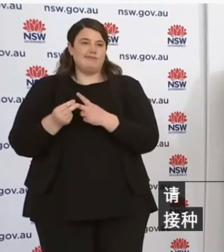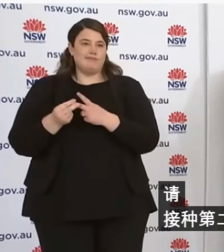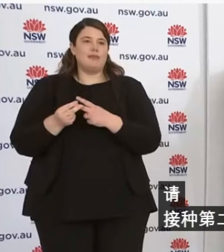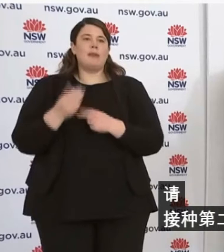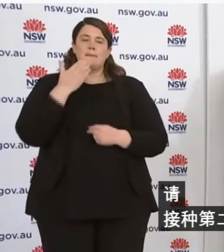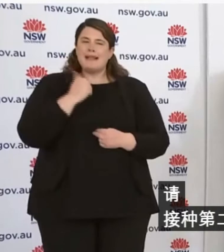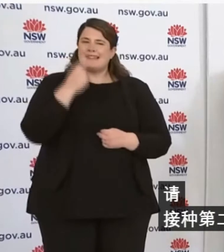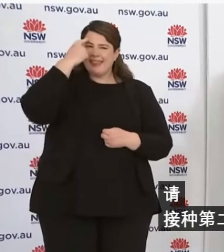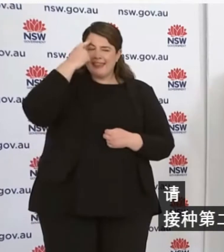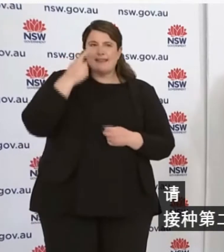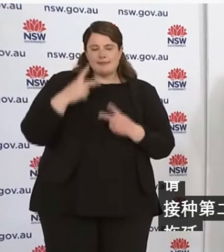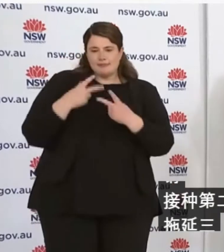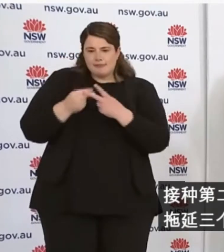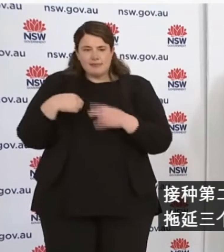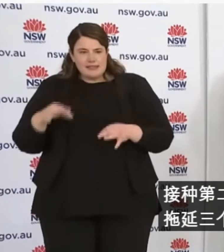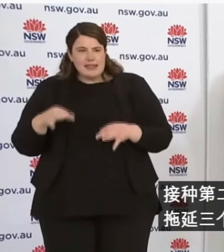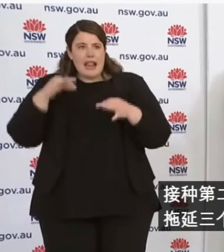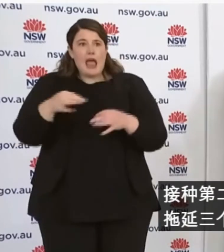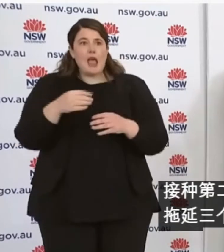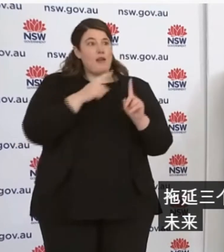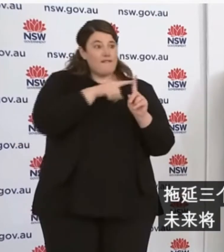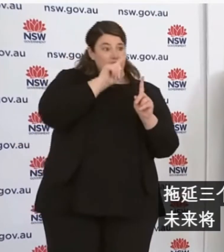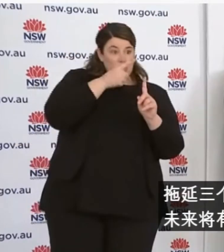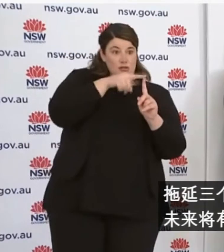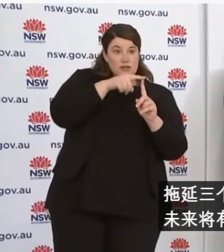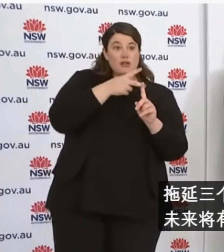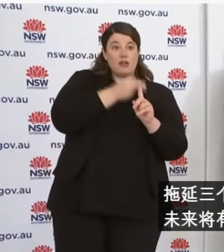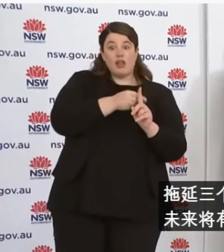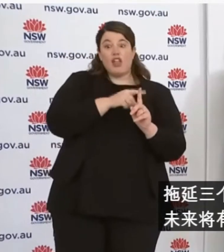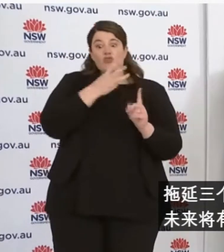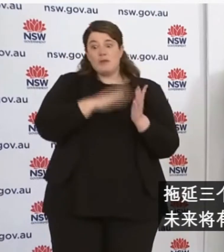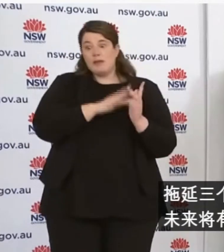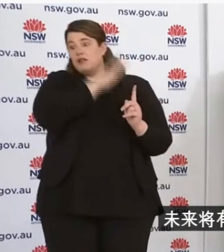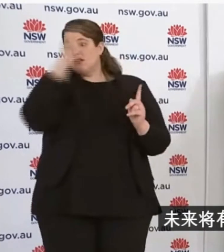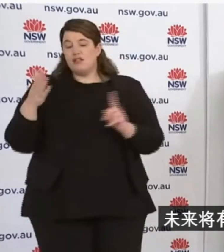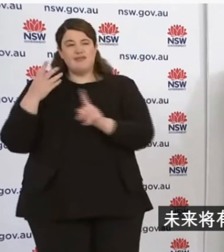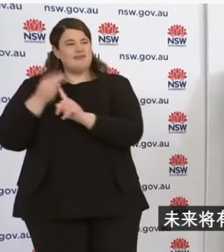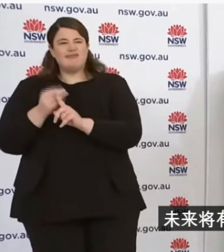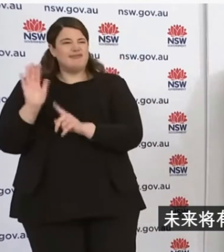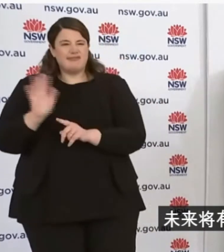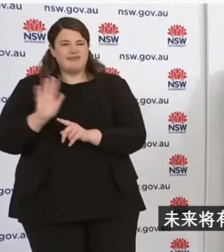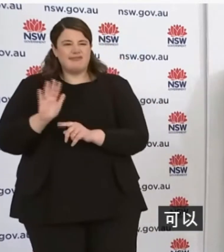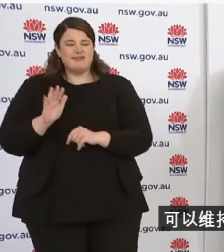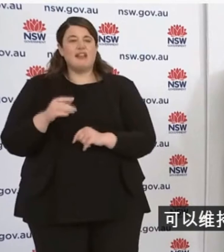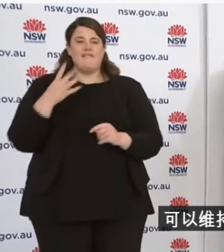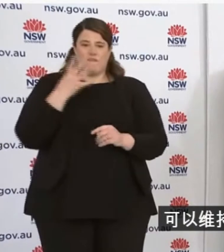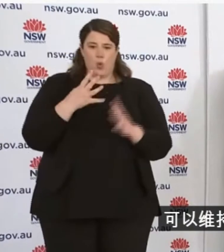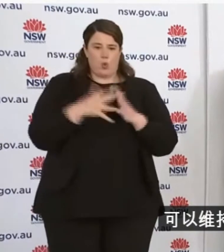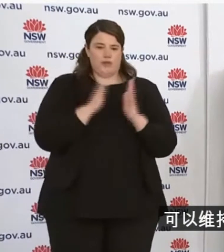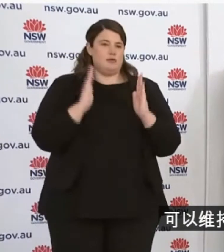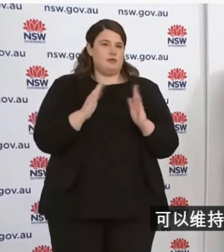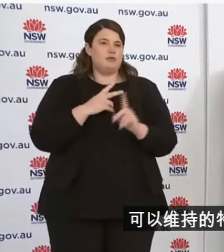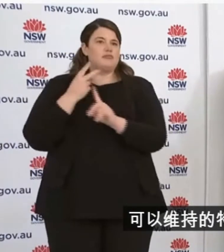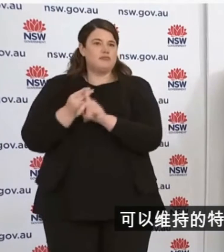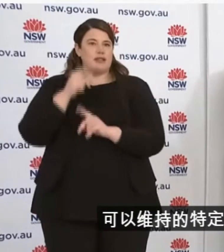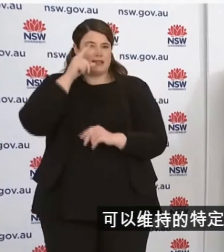get your 2nd dose. Do not delay for the 3 months. There will be future access to other specific vaccines which will sustain